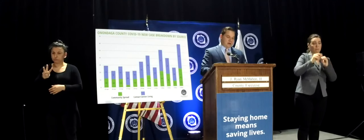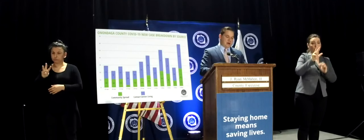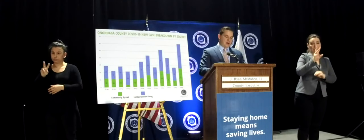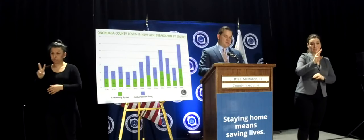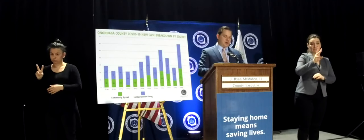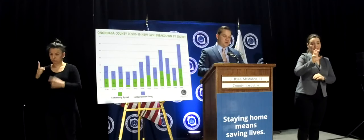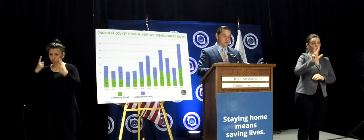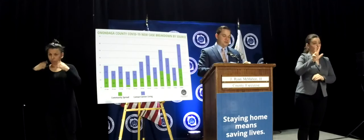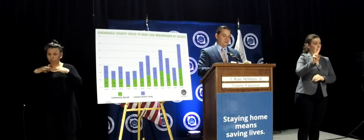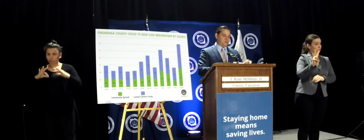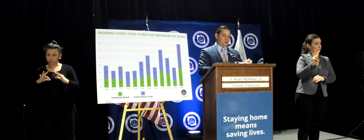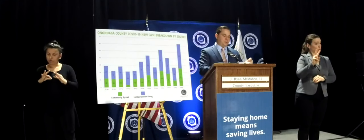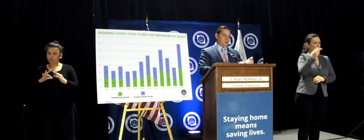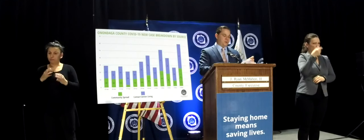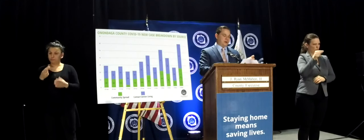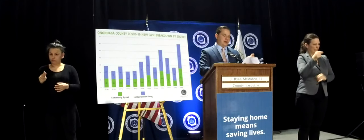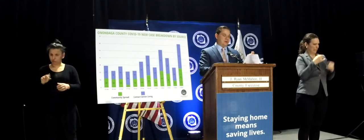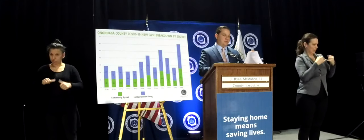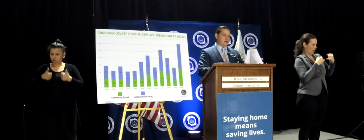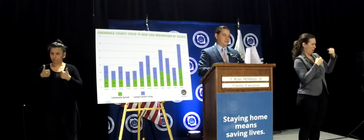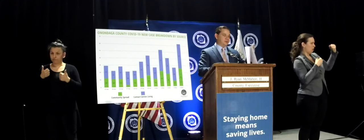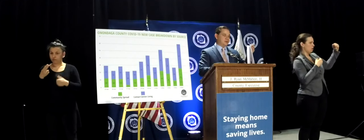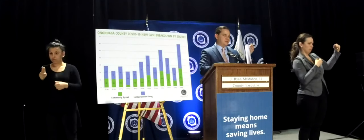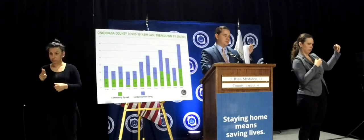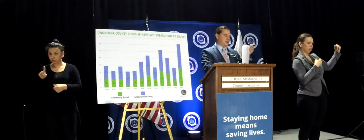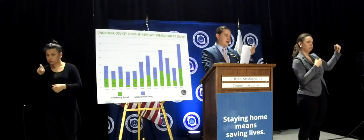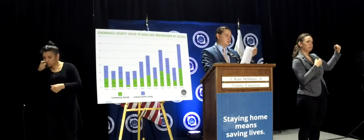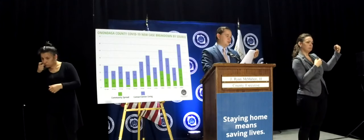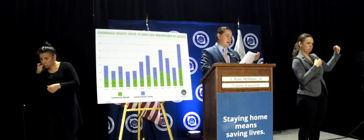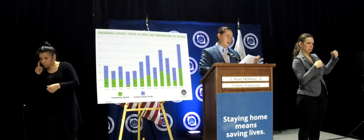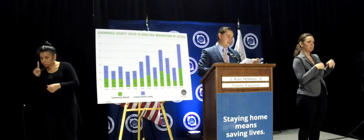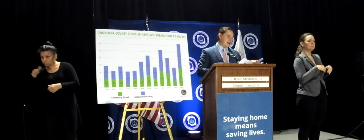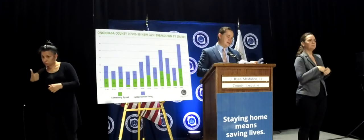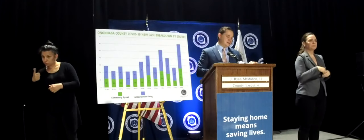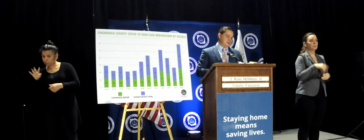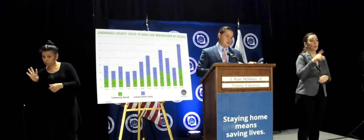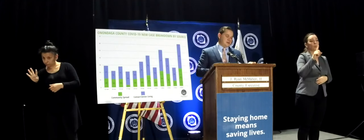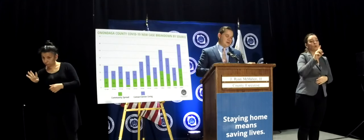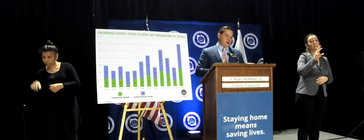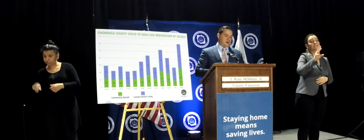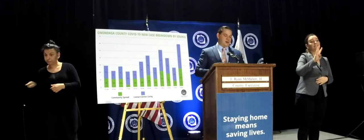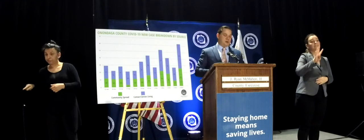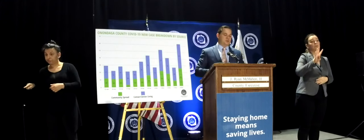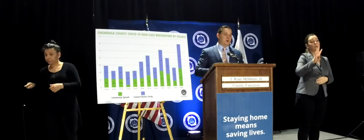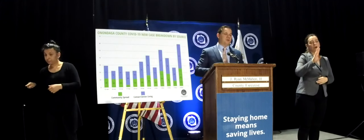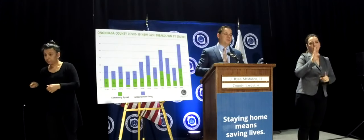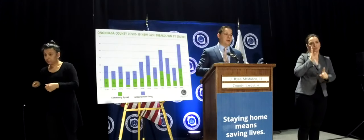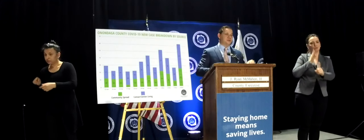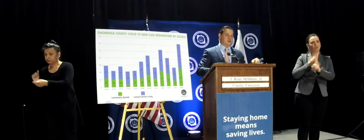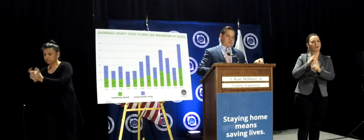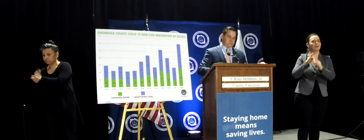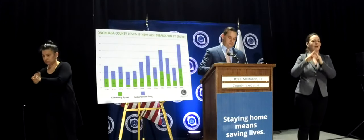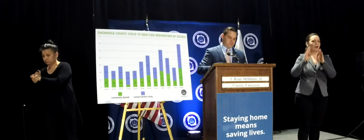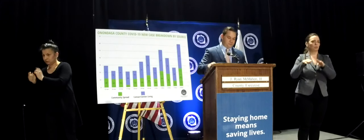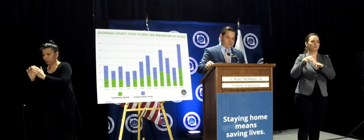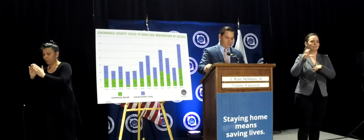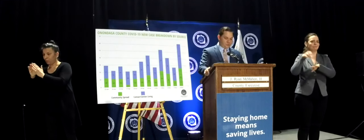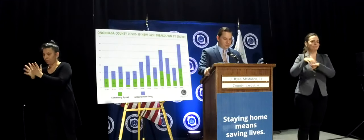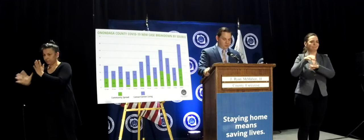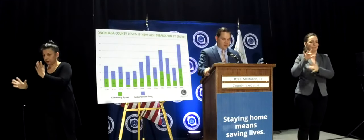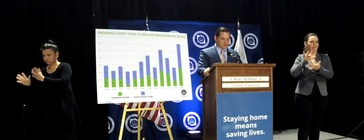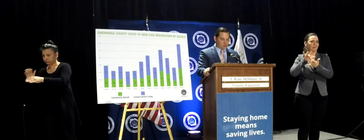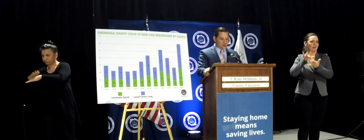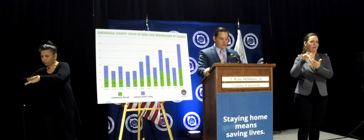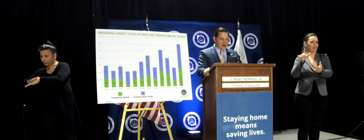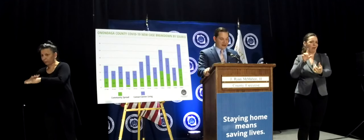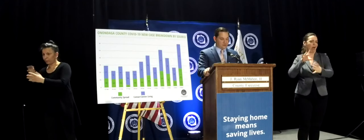We now have 164 people out of our positive cases that are household contacts, up 12 from yesterday.